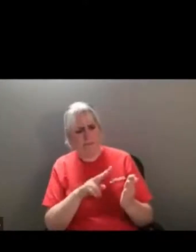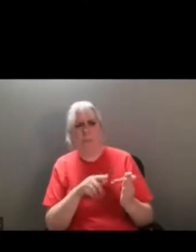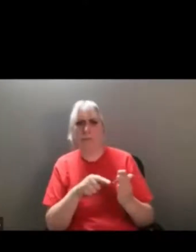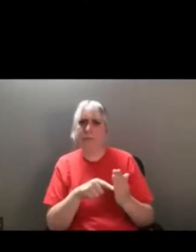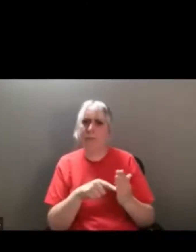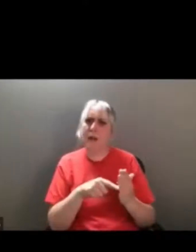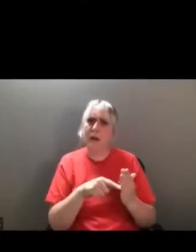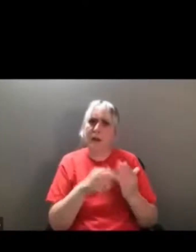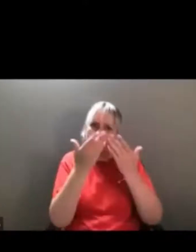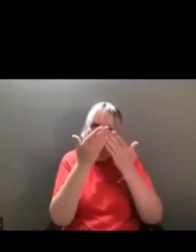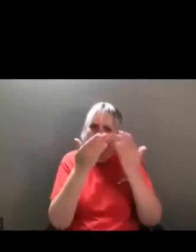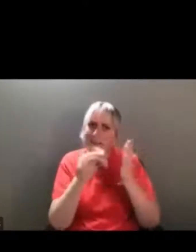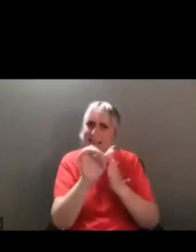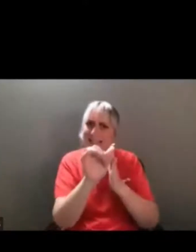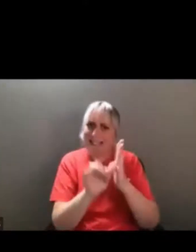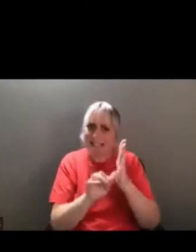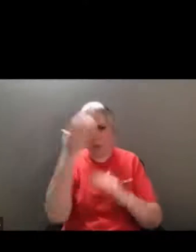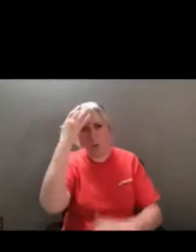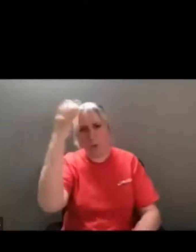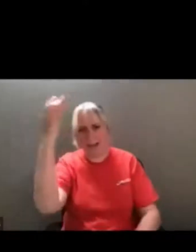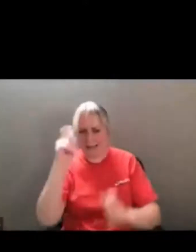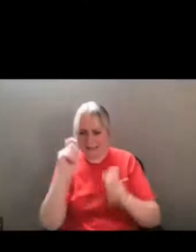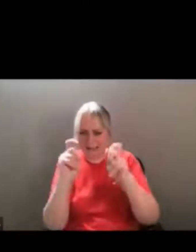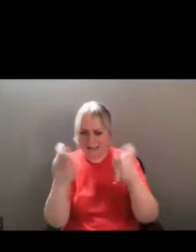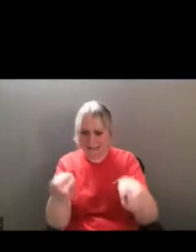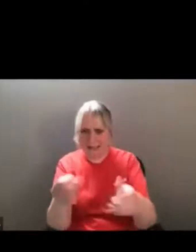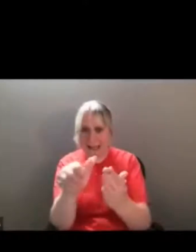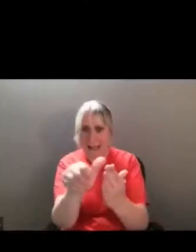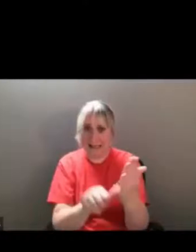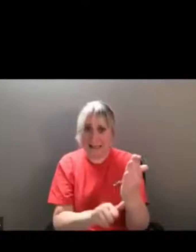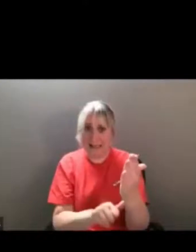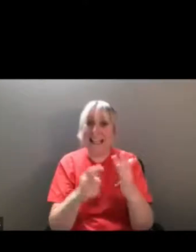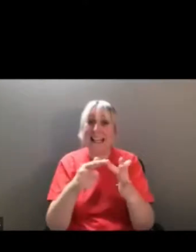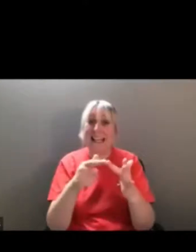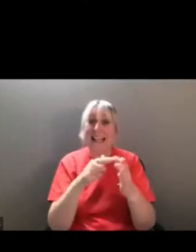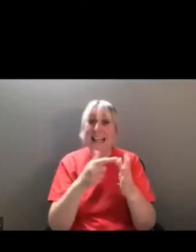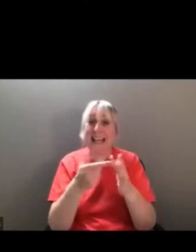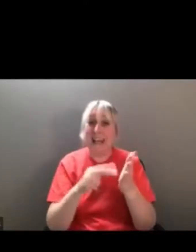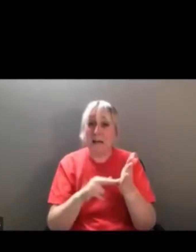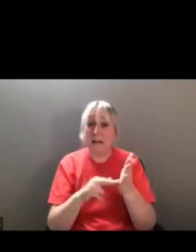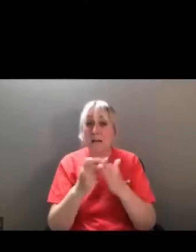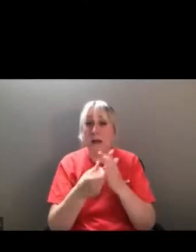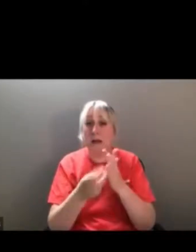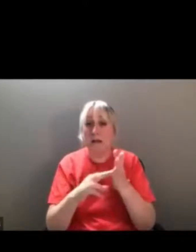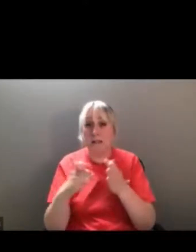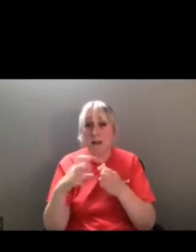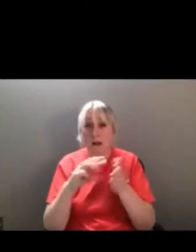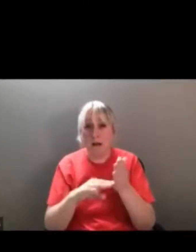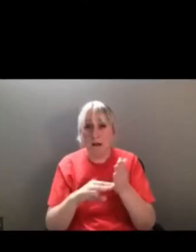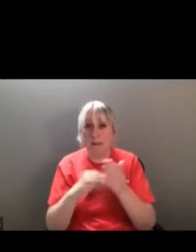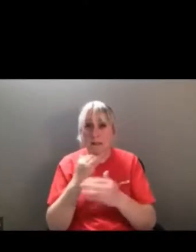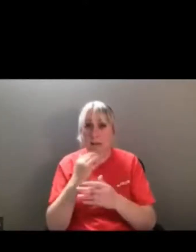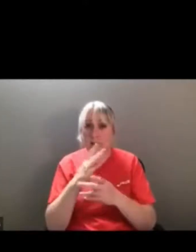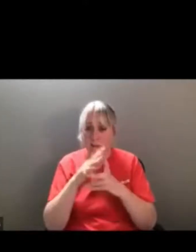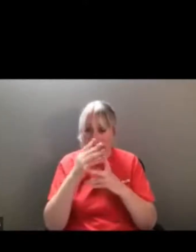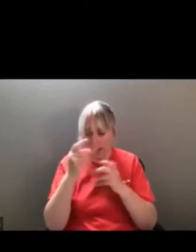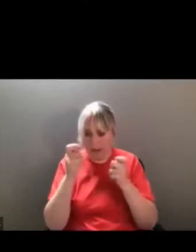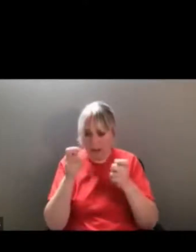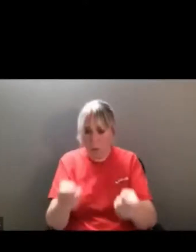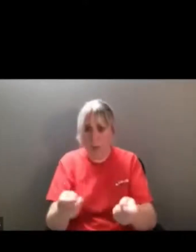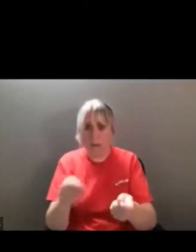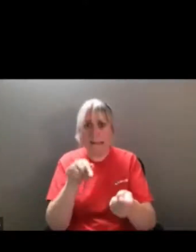Smith a knighthood. Duncan Smith had not held a ministerial appointment since his period as Secretary of State for Work and